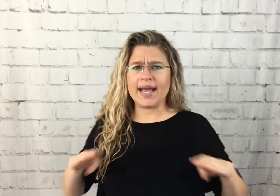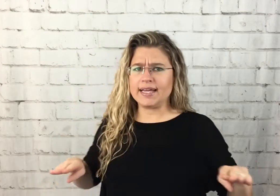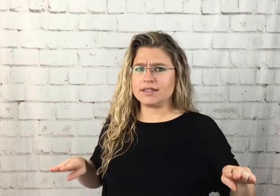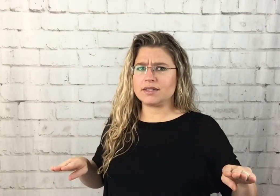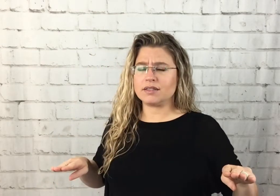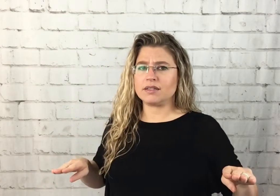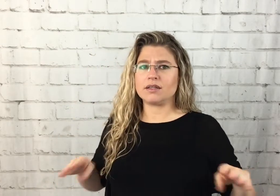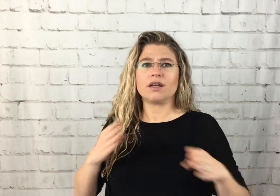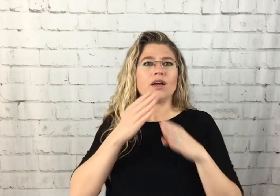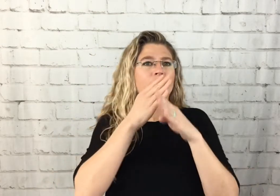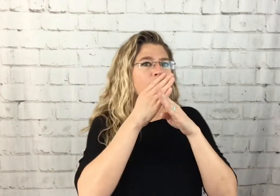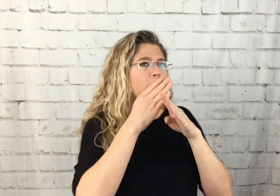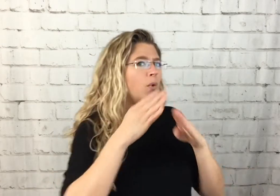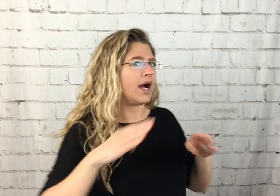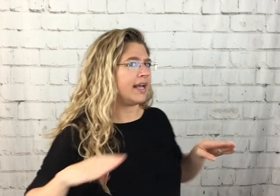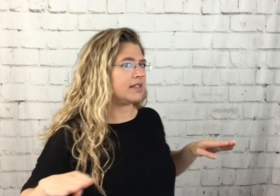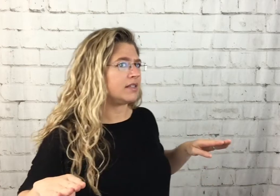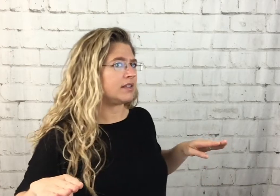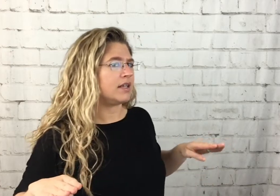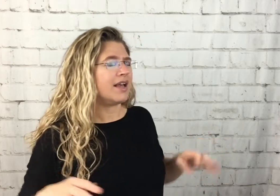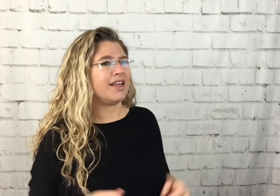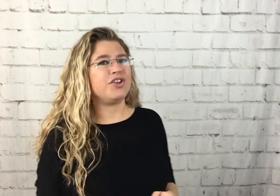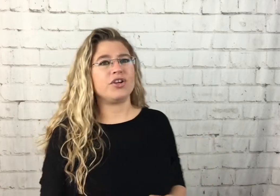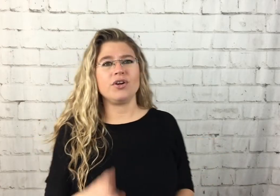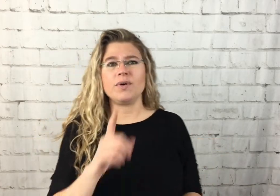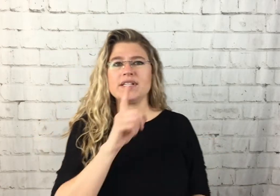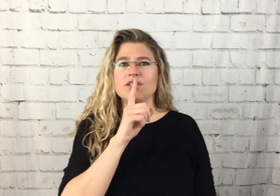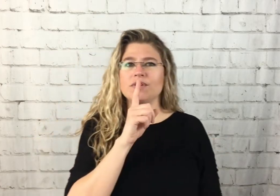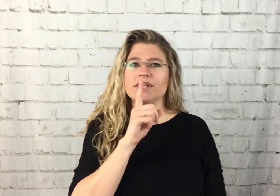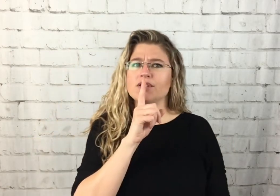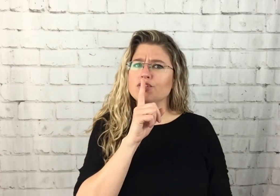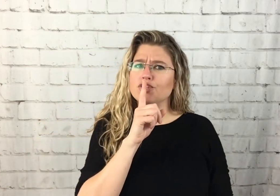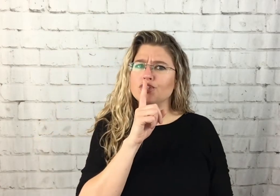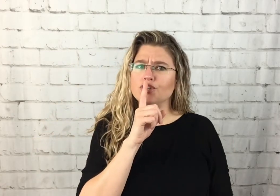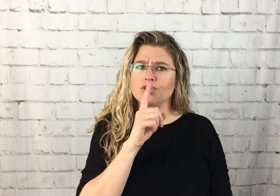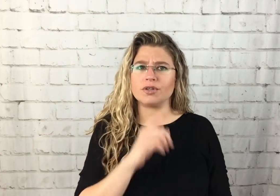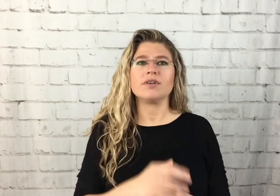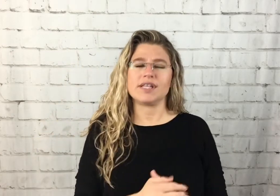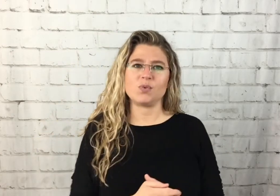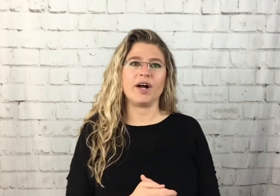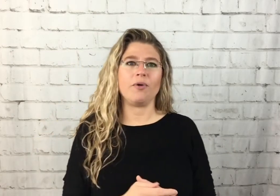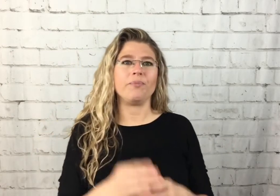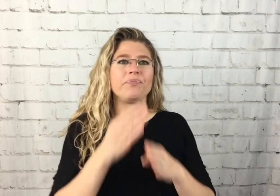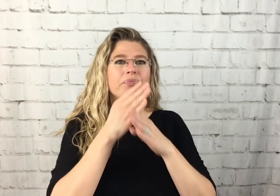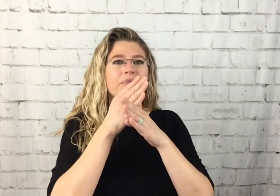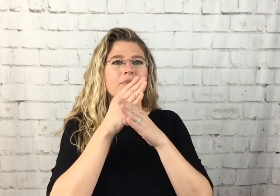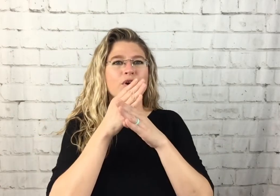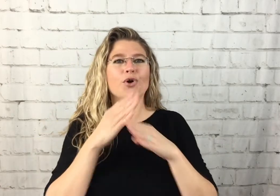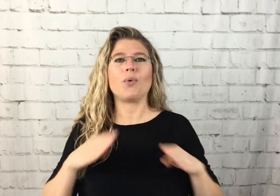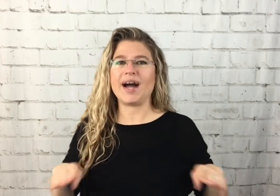Quiet. Quiet. And you can always do this shh as well. Quiet.